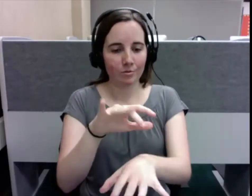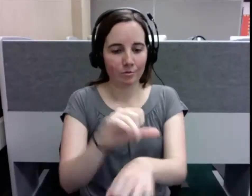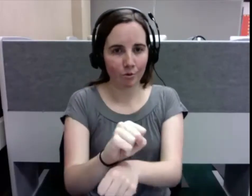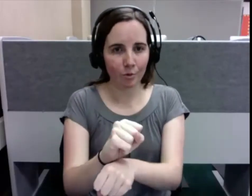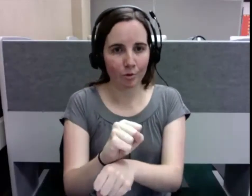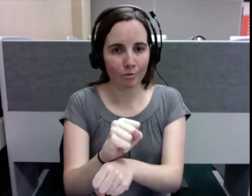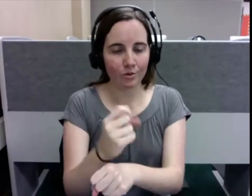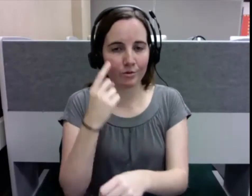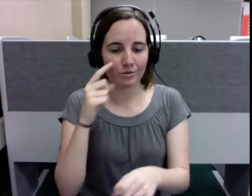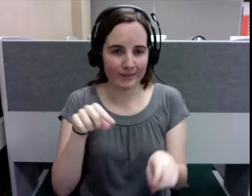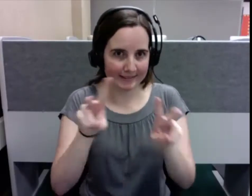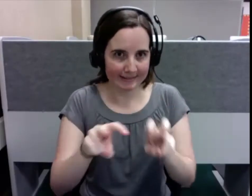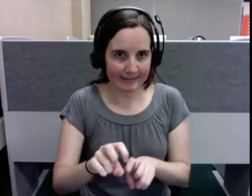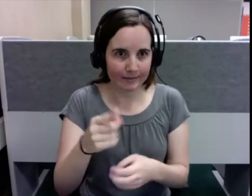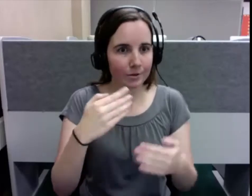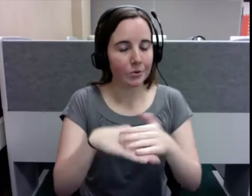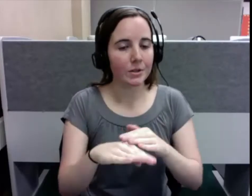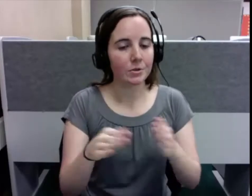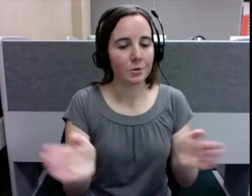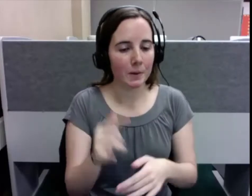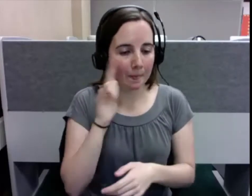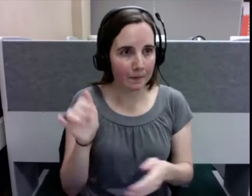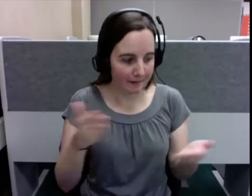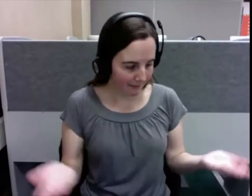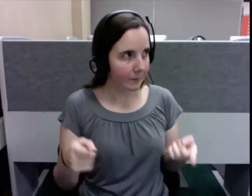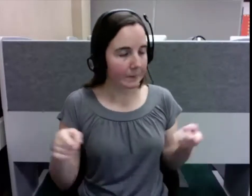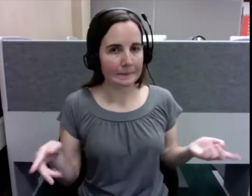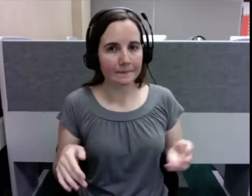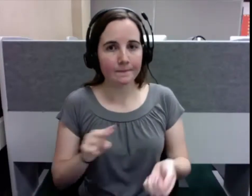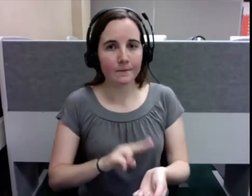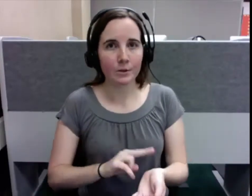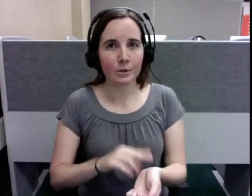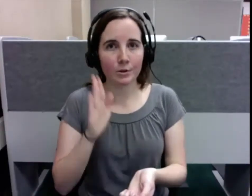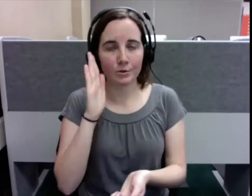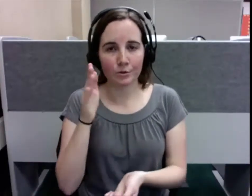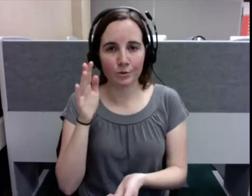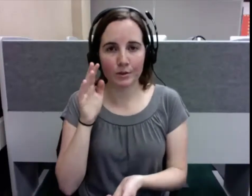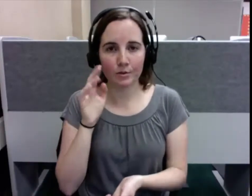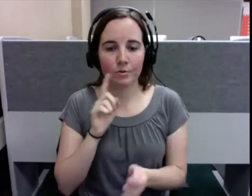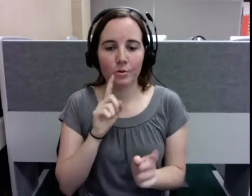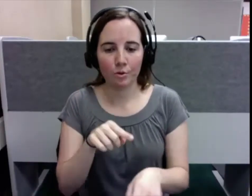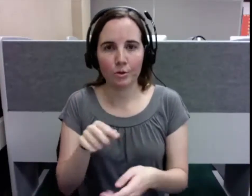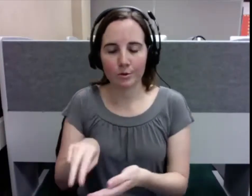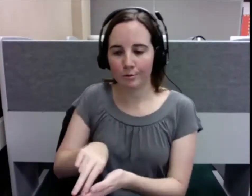this. Your nurse will have you lie down on the bed. You will be hooked up to some monitoring